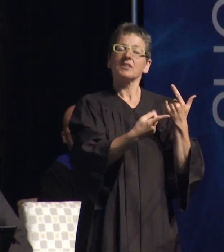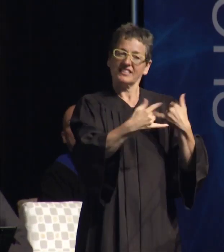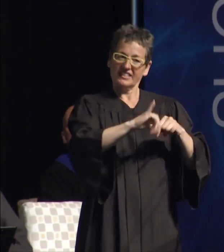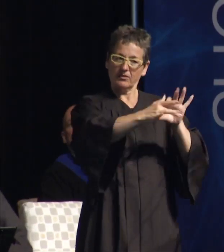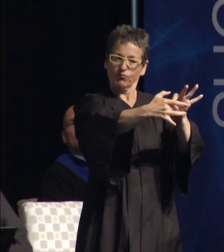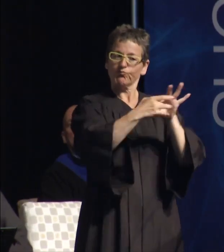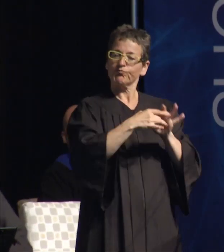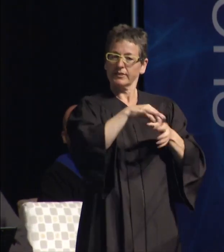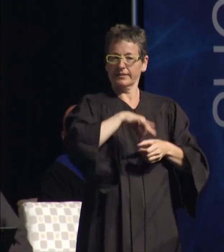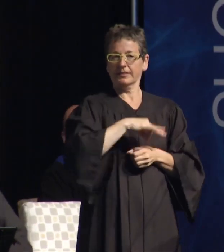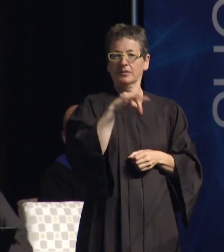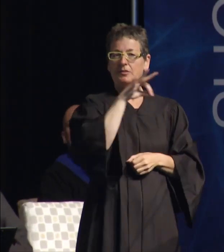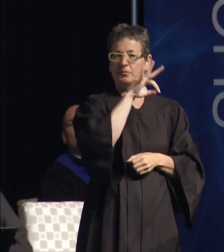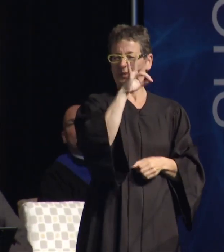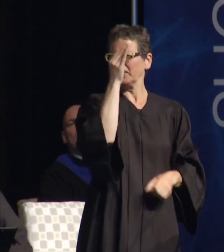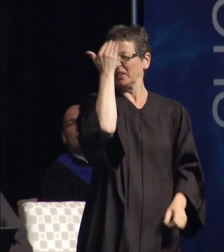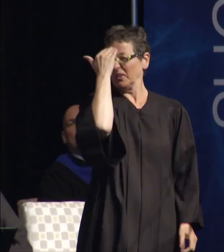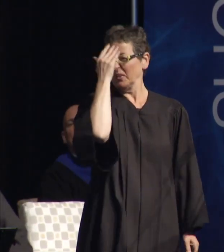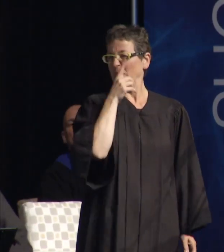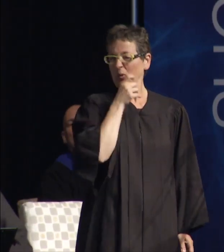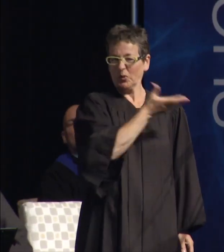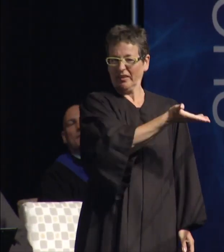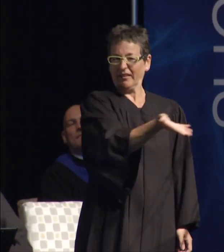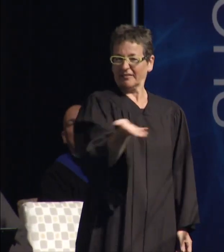spirit. They know who they are.